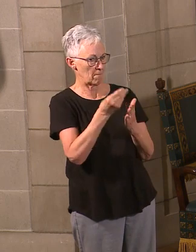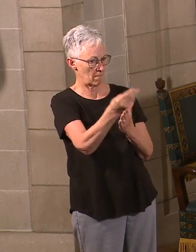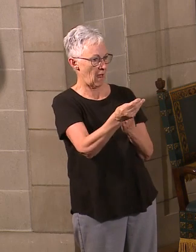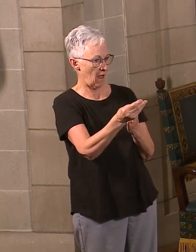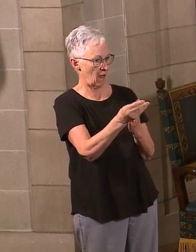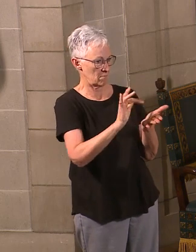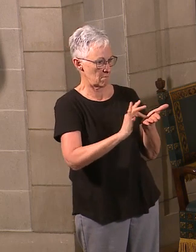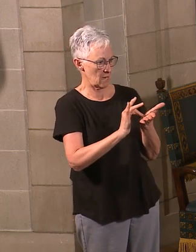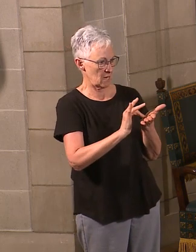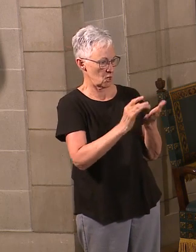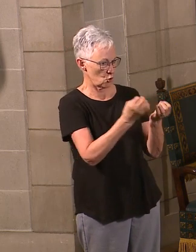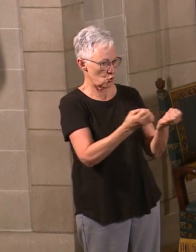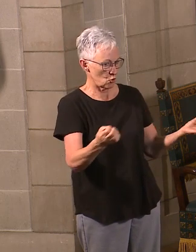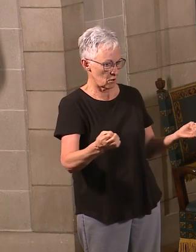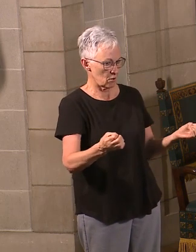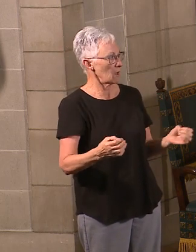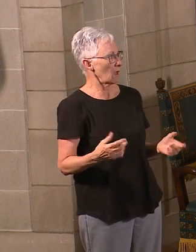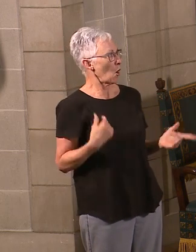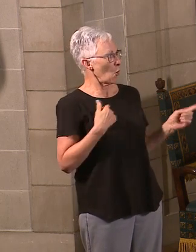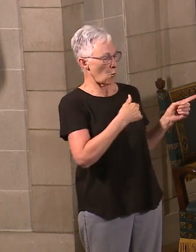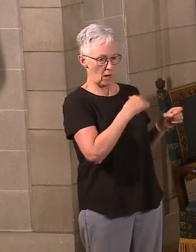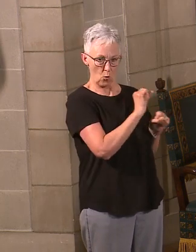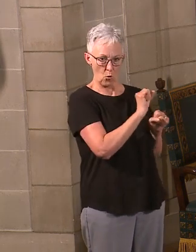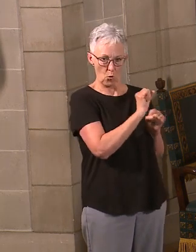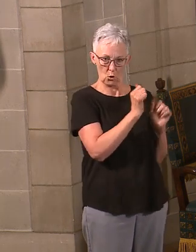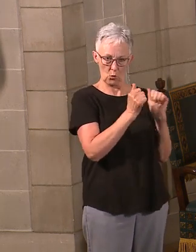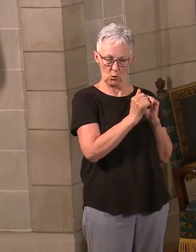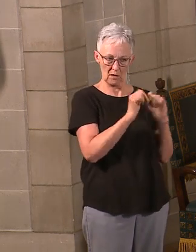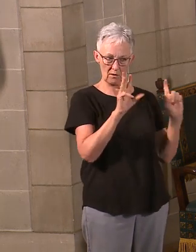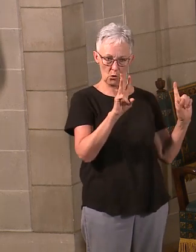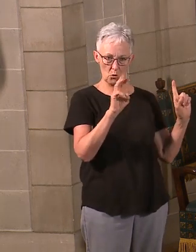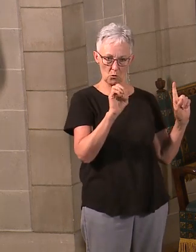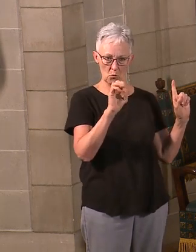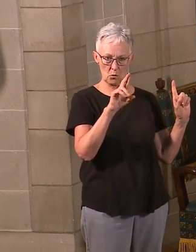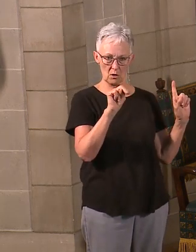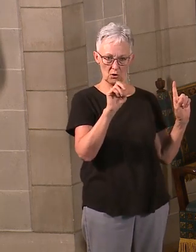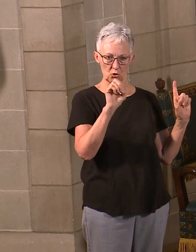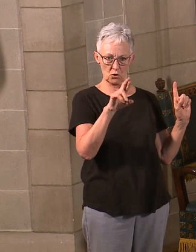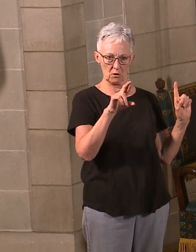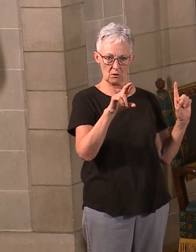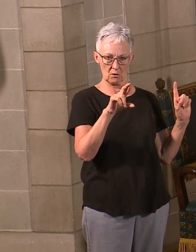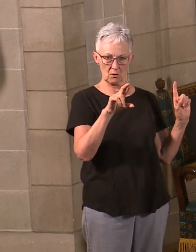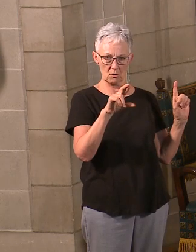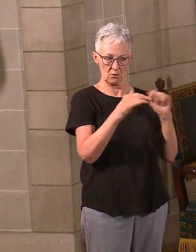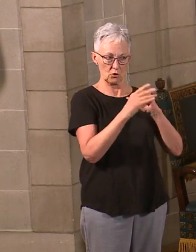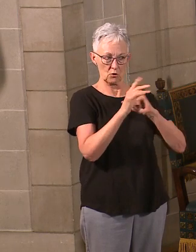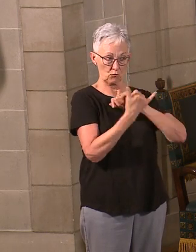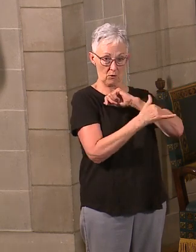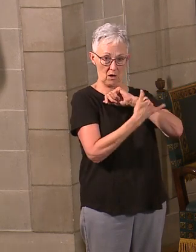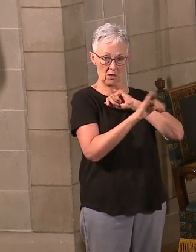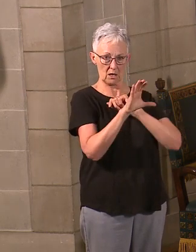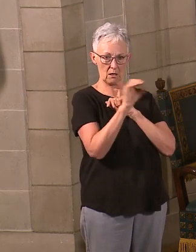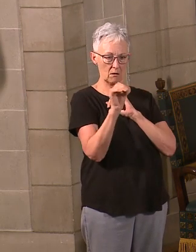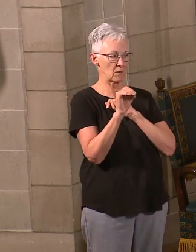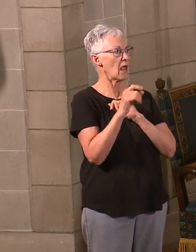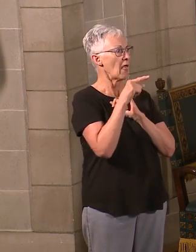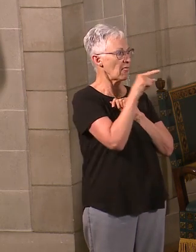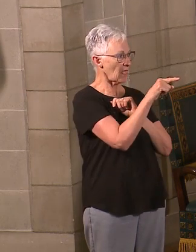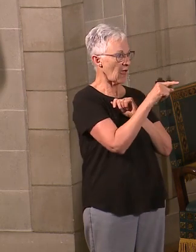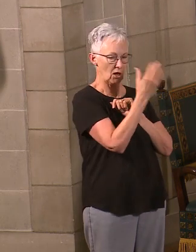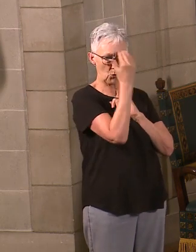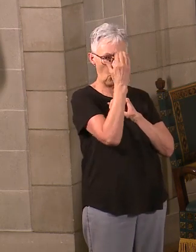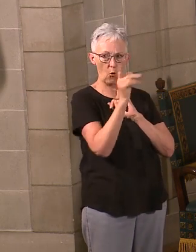we can work with a trusted partner like Werner Enterprises, who can be able to connect us directly to people who can supply the materials we're looking for. And so if there's another state